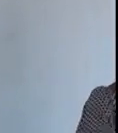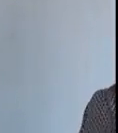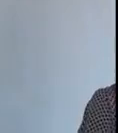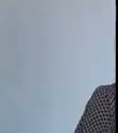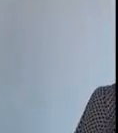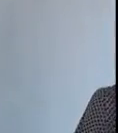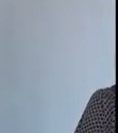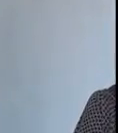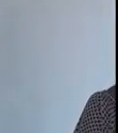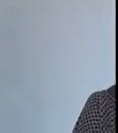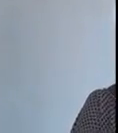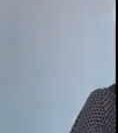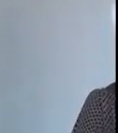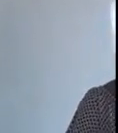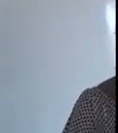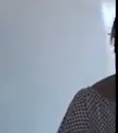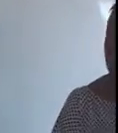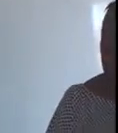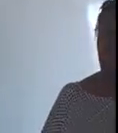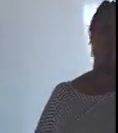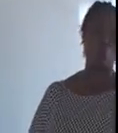us 2. We have 2.